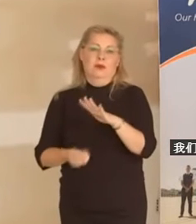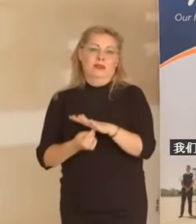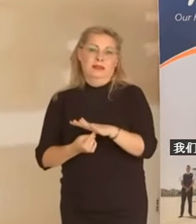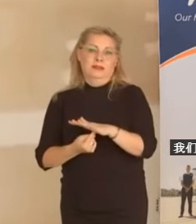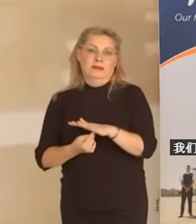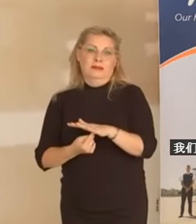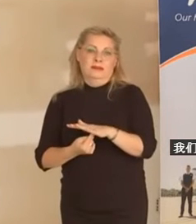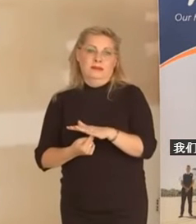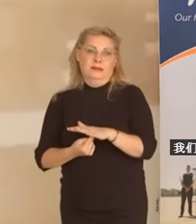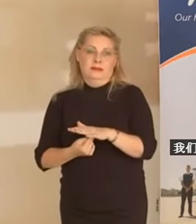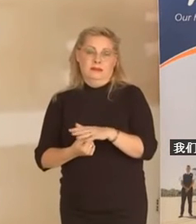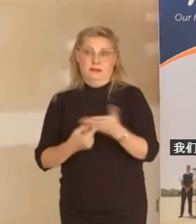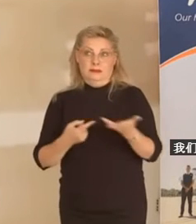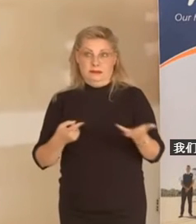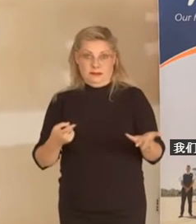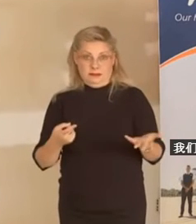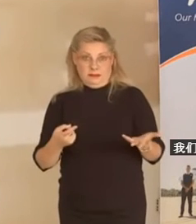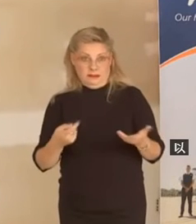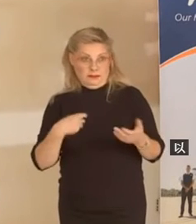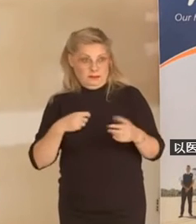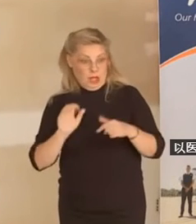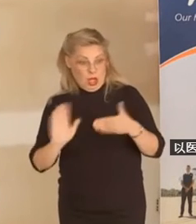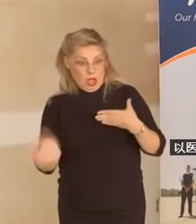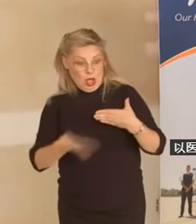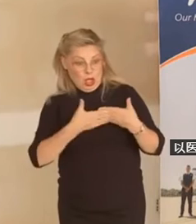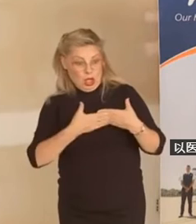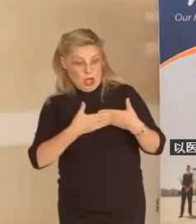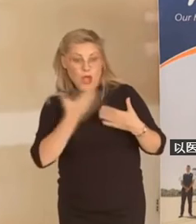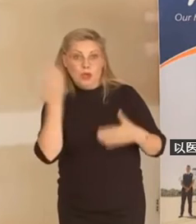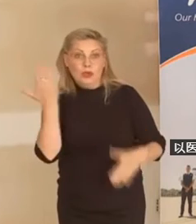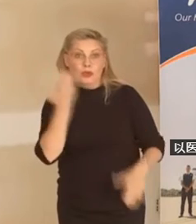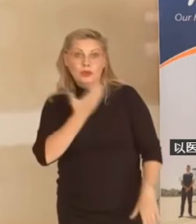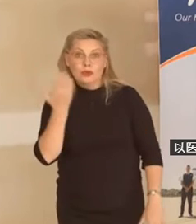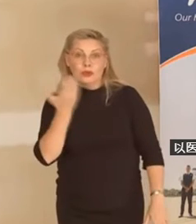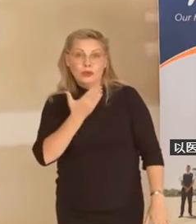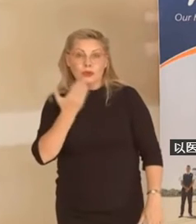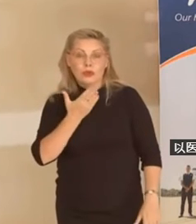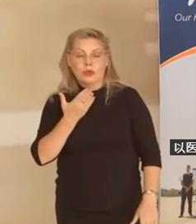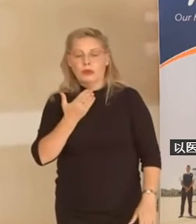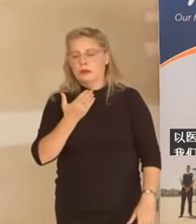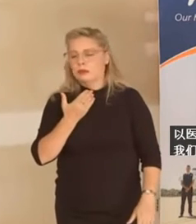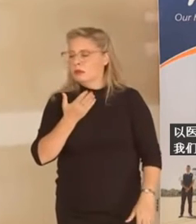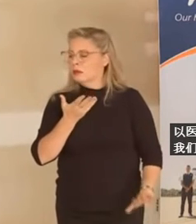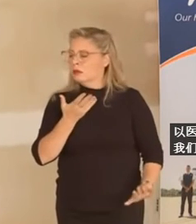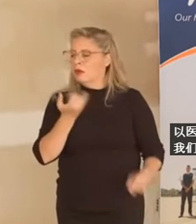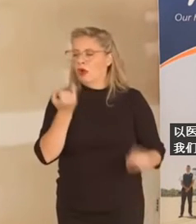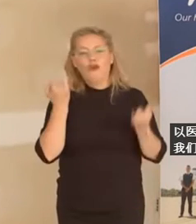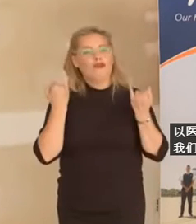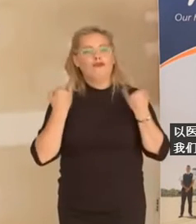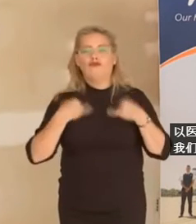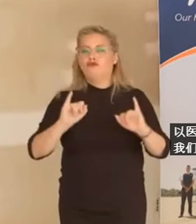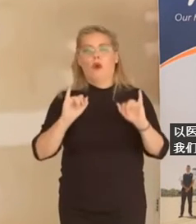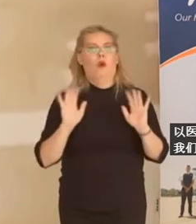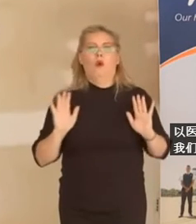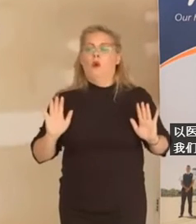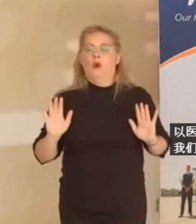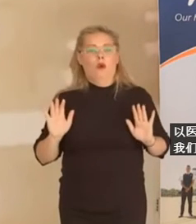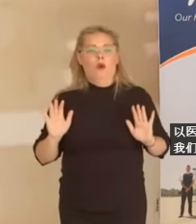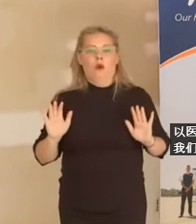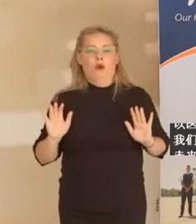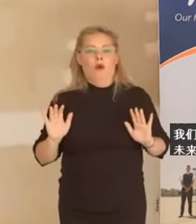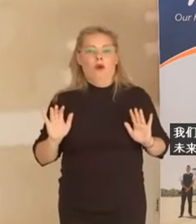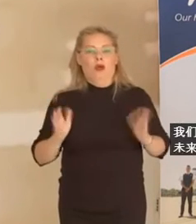that we should close schools on medical grounds was completely wrong. We cannot mortgage off